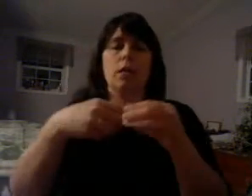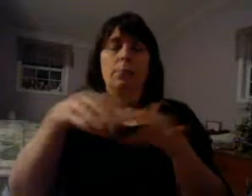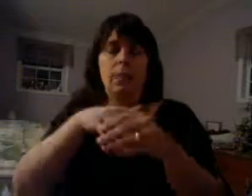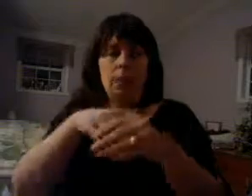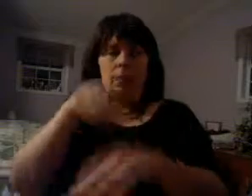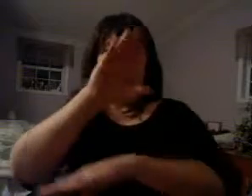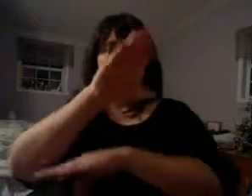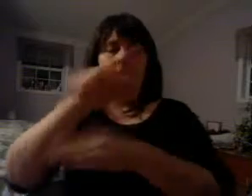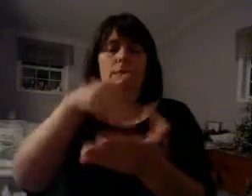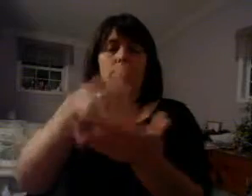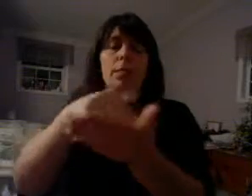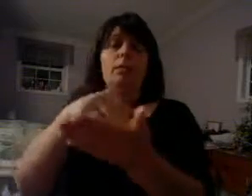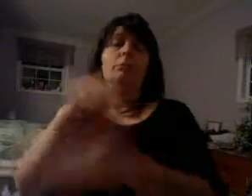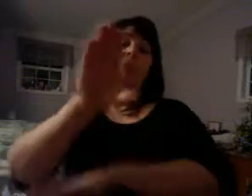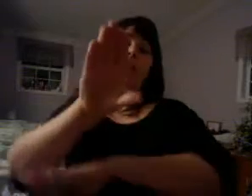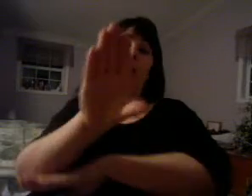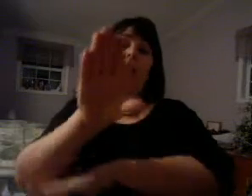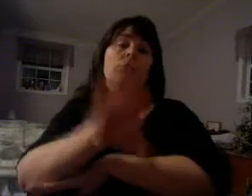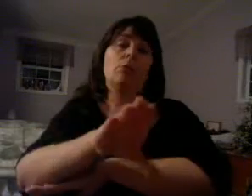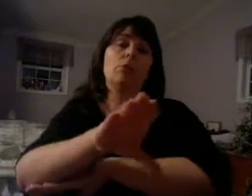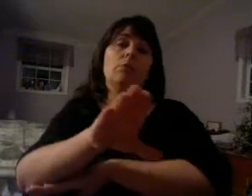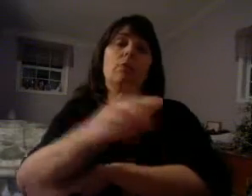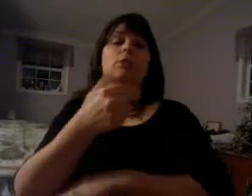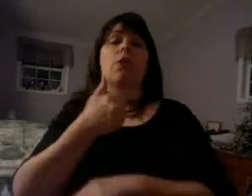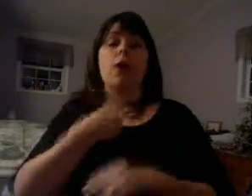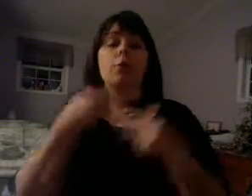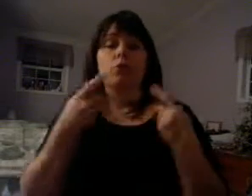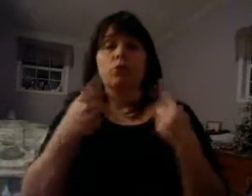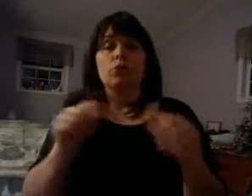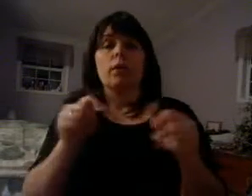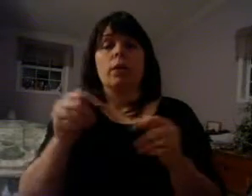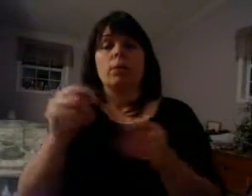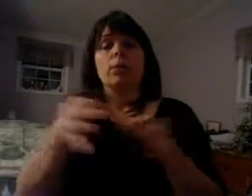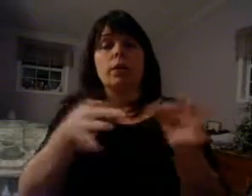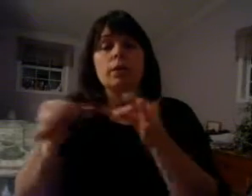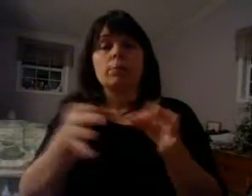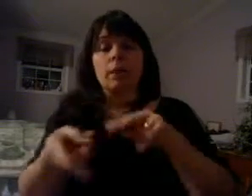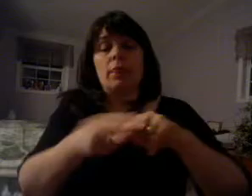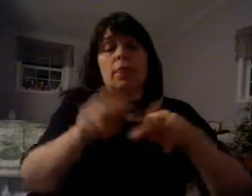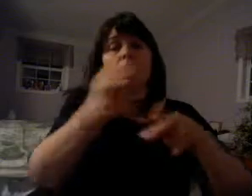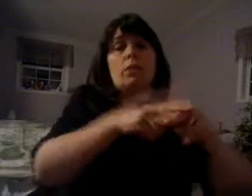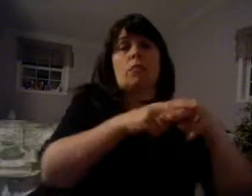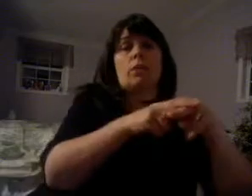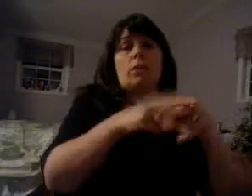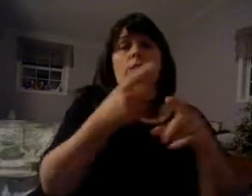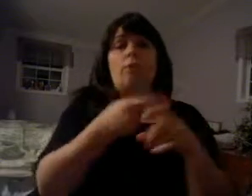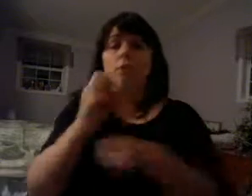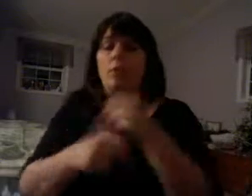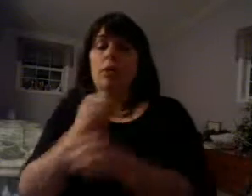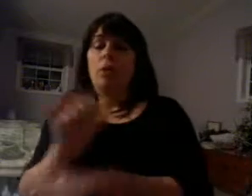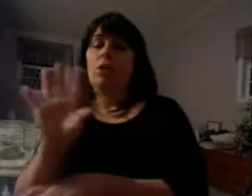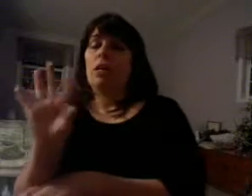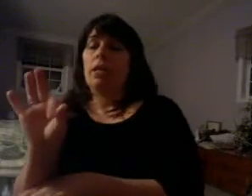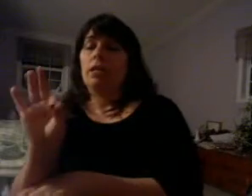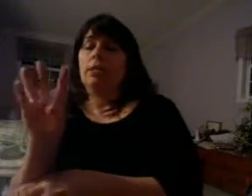is, and I will try to explain the increase in homicide since 1968, pointing out that it has not been spread evenly